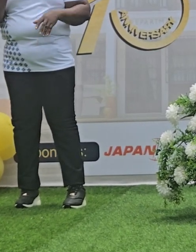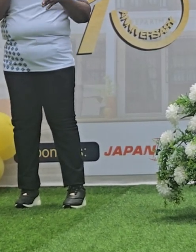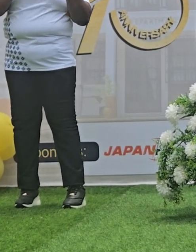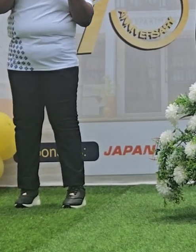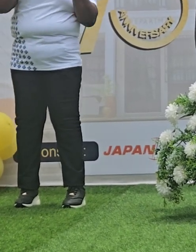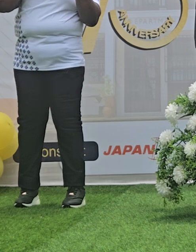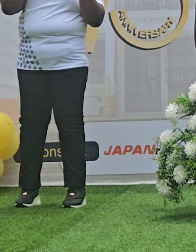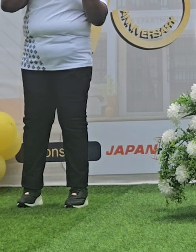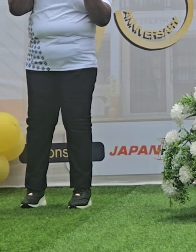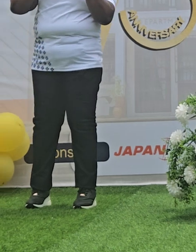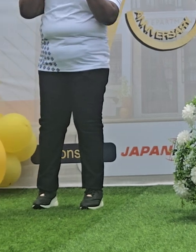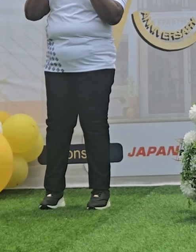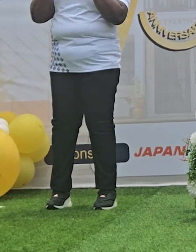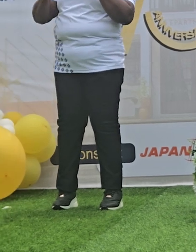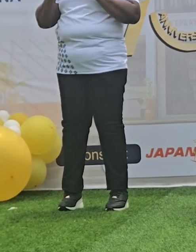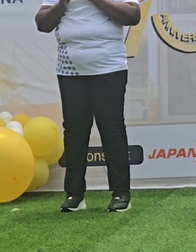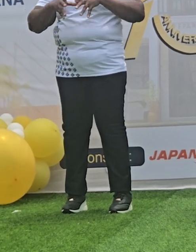so much.